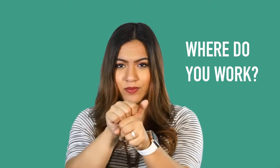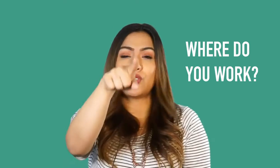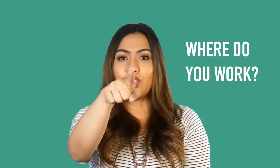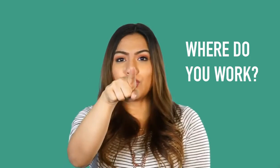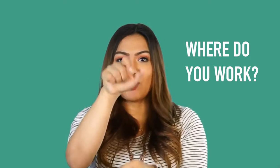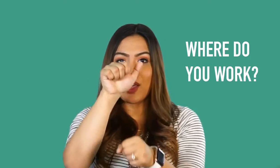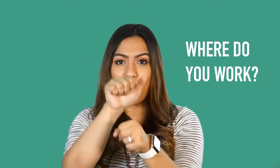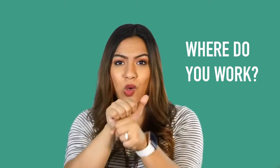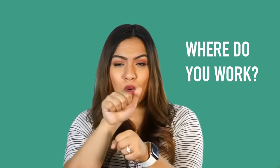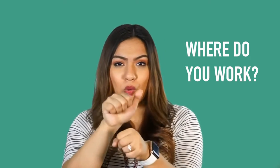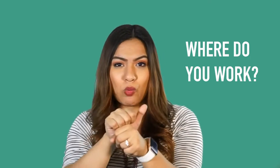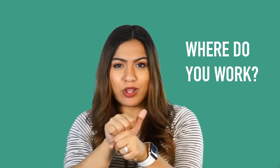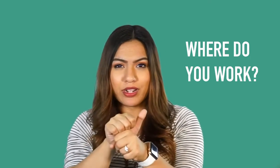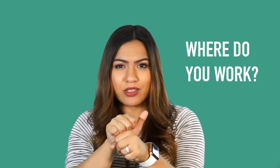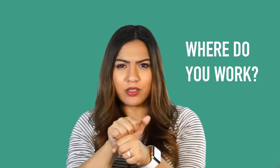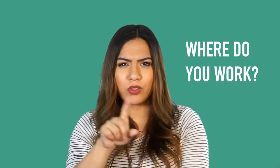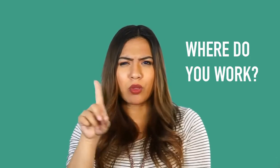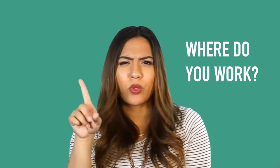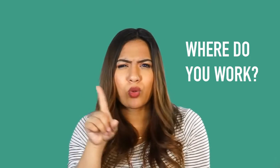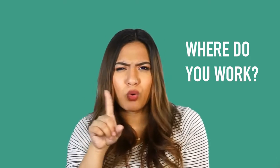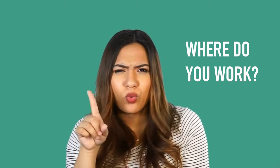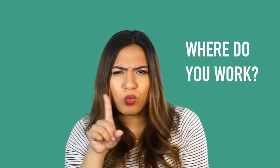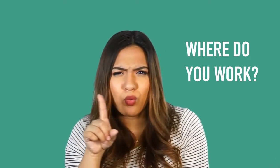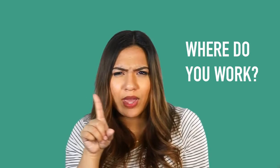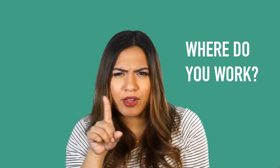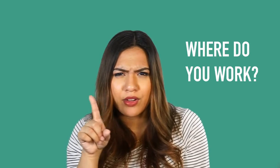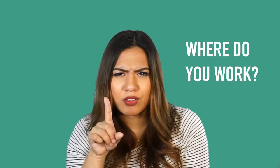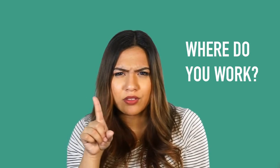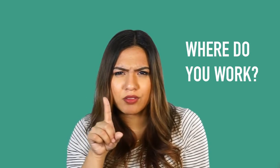So you work where?